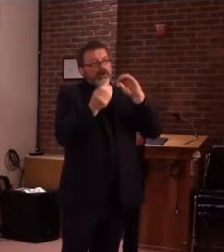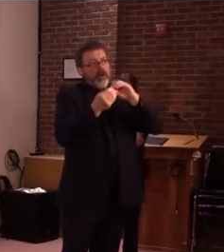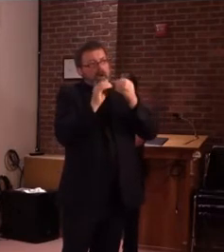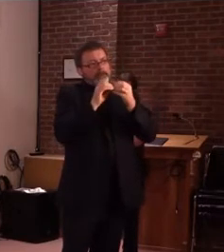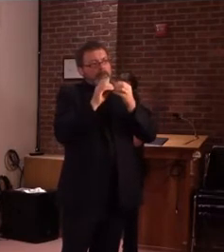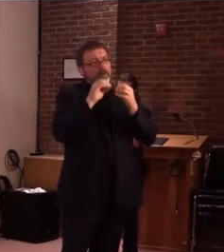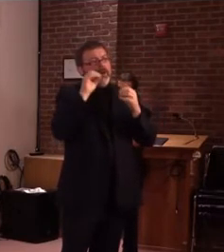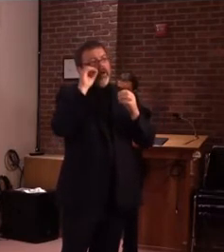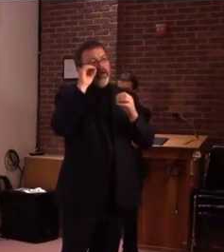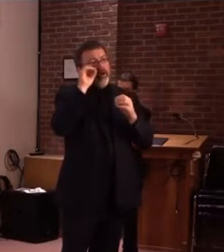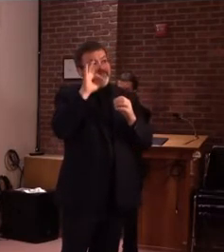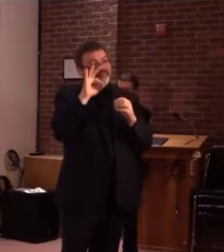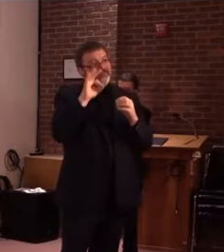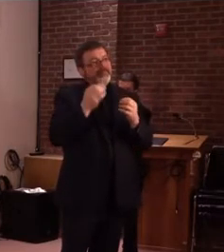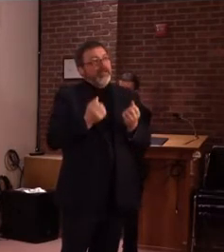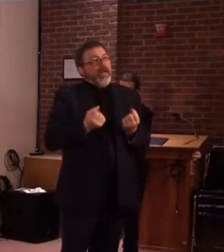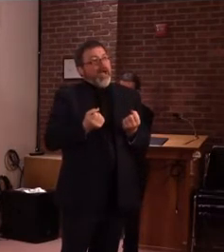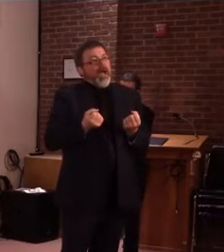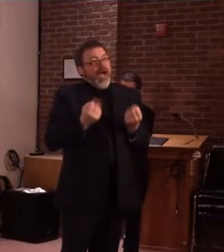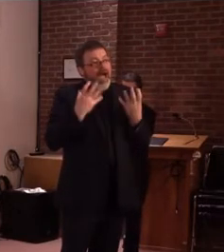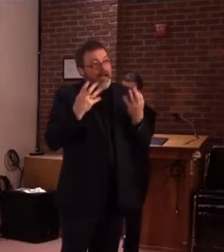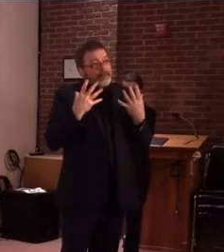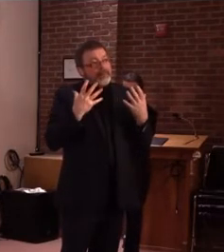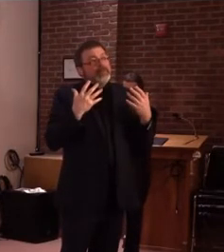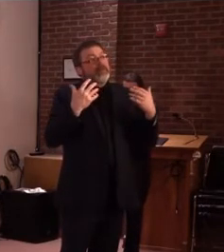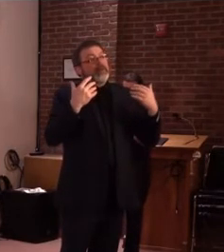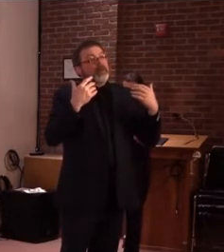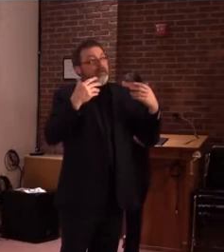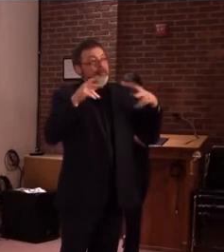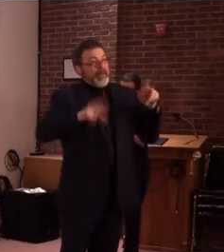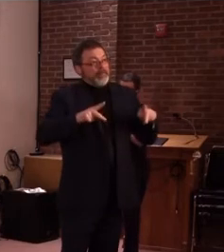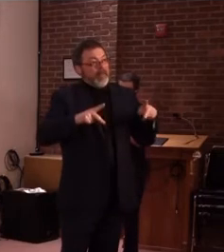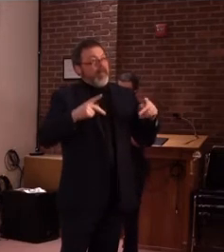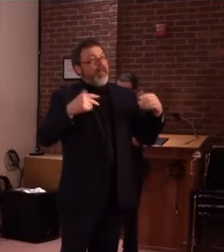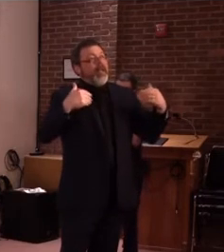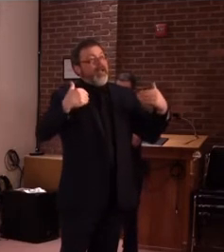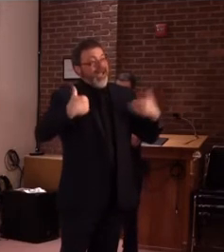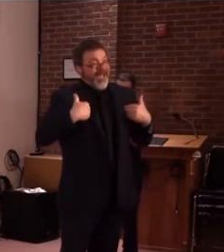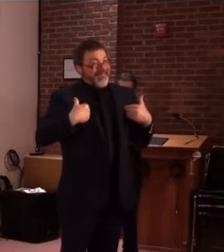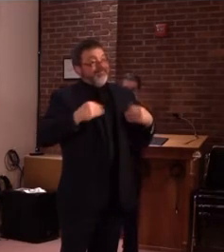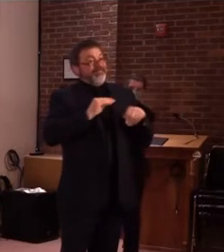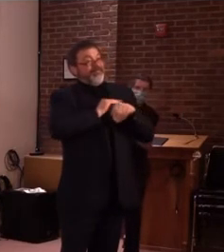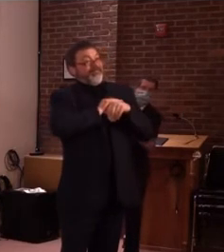that online, or was that just submitted to other media that had requested that?